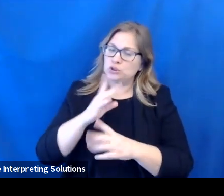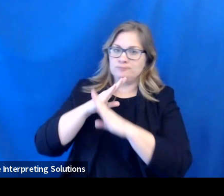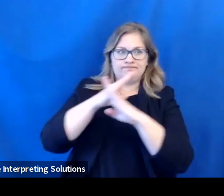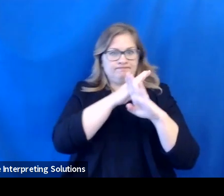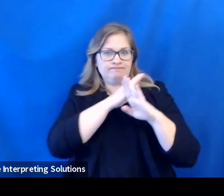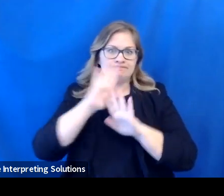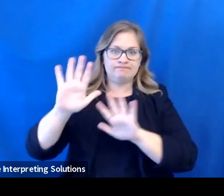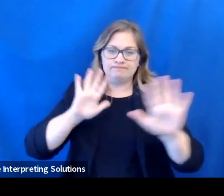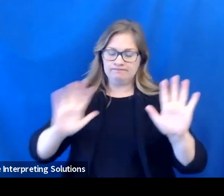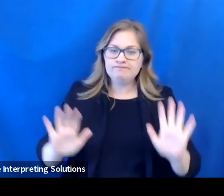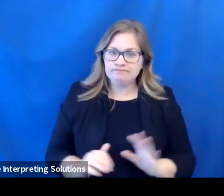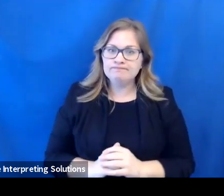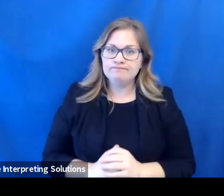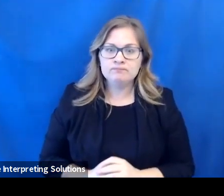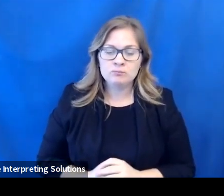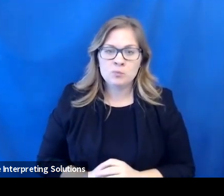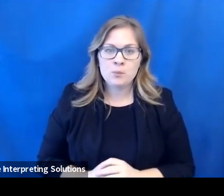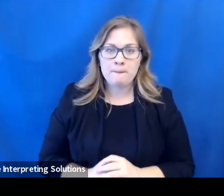Director Kelly.